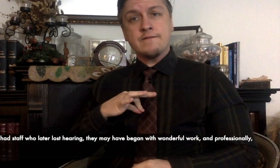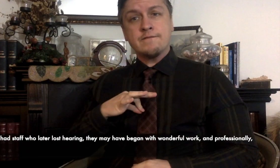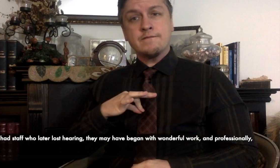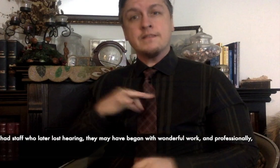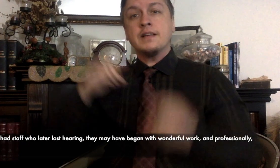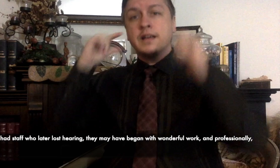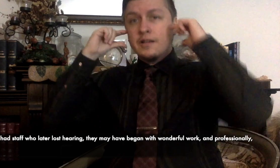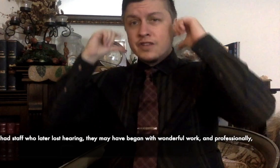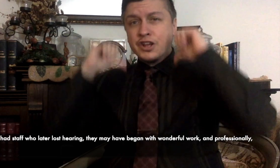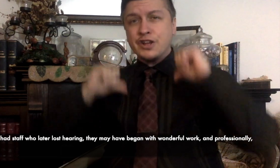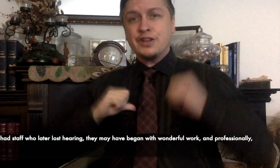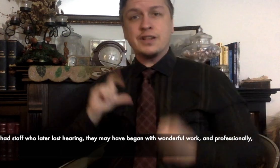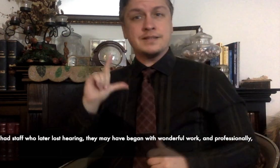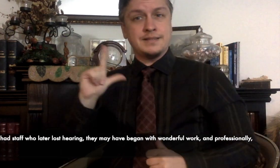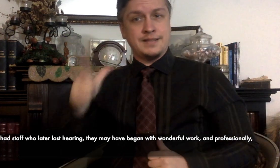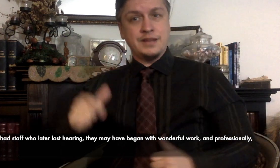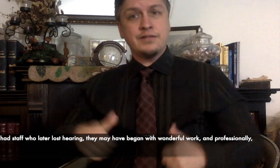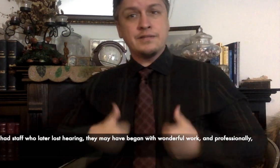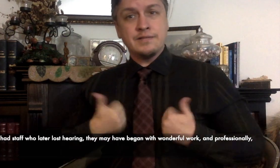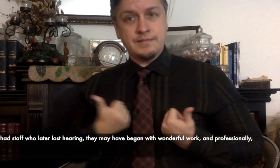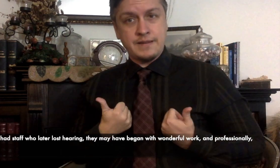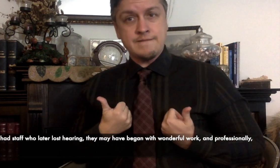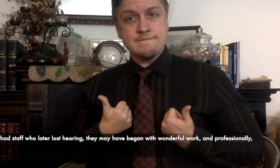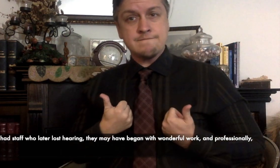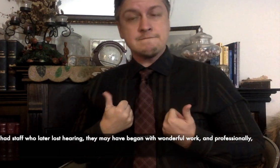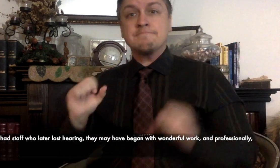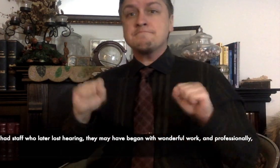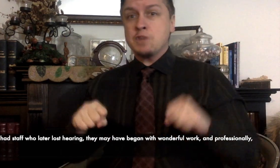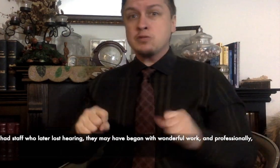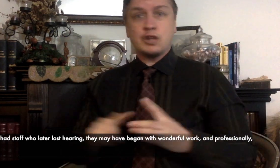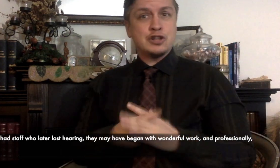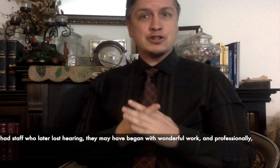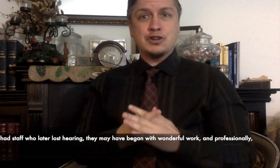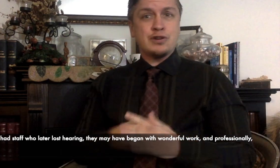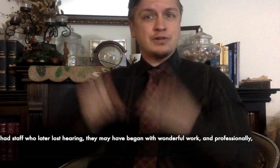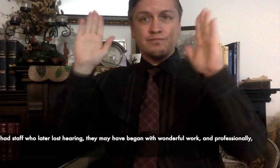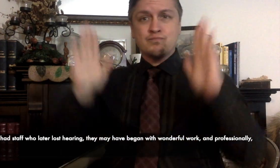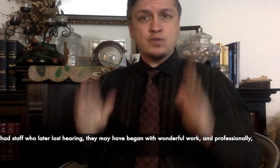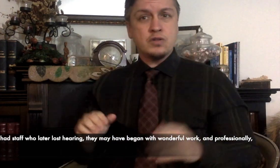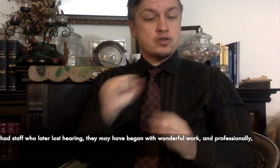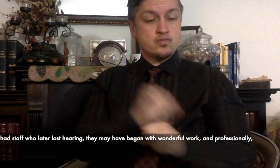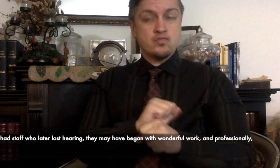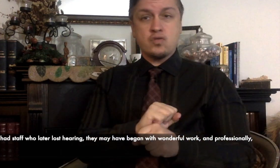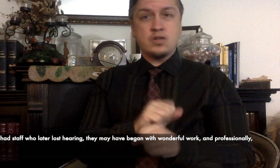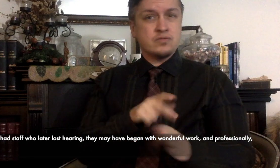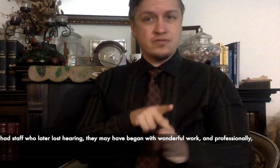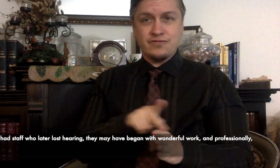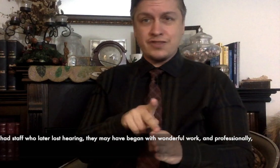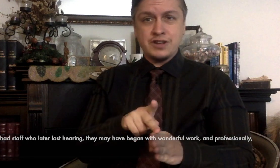If you have staff who later lost hearing, they may have began with wonderful work and